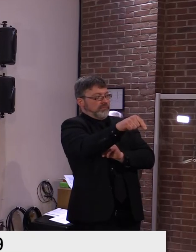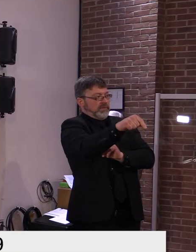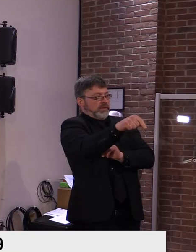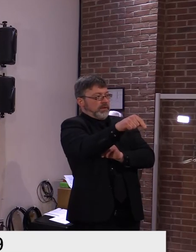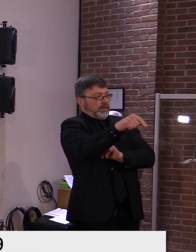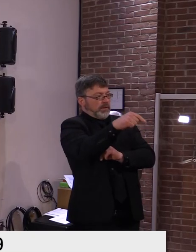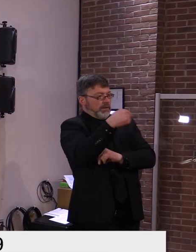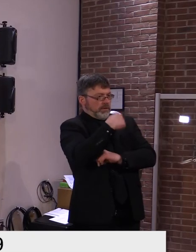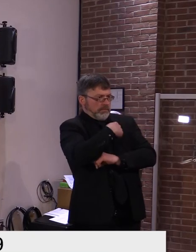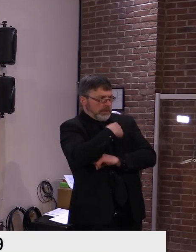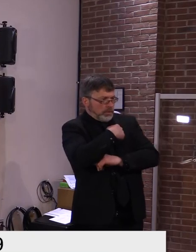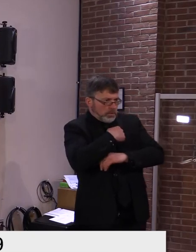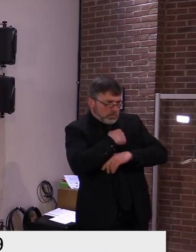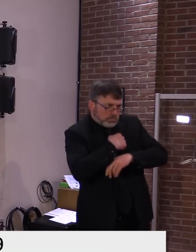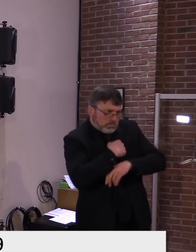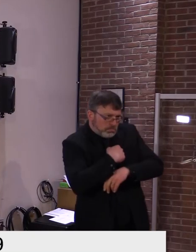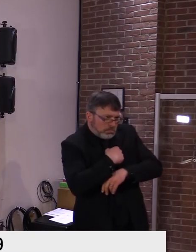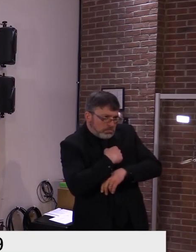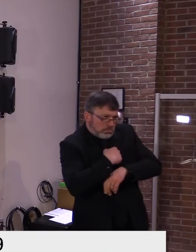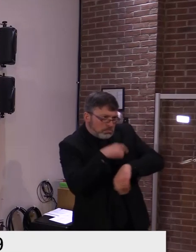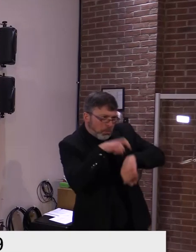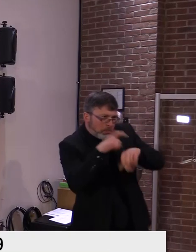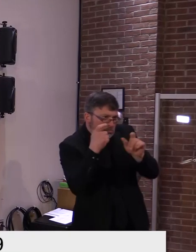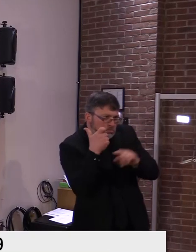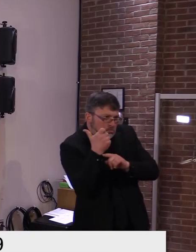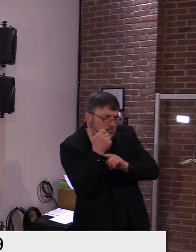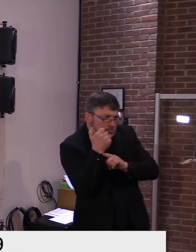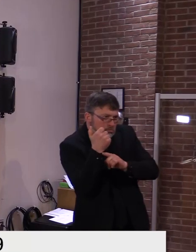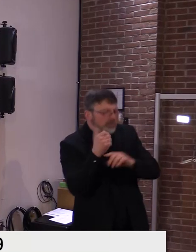Okay, thank you for your time.